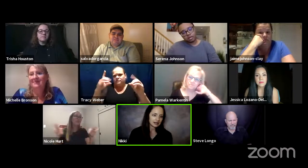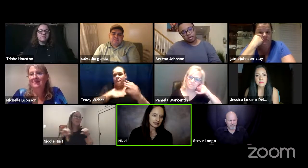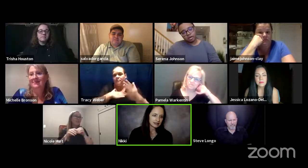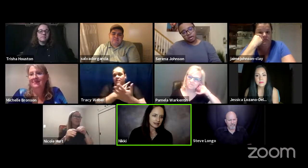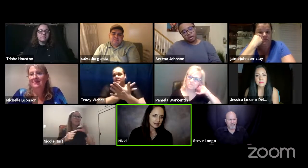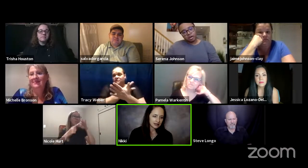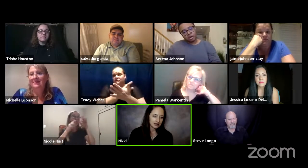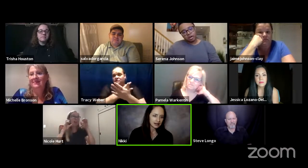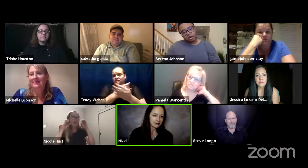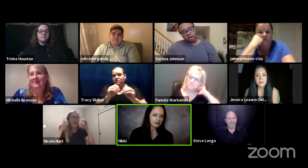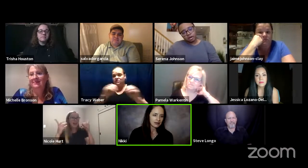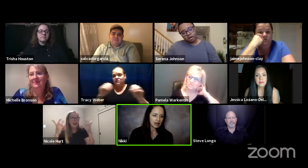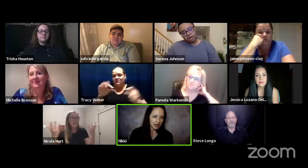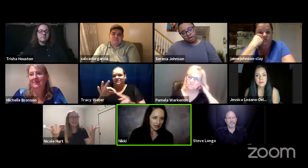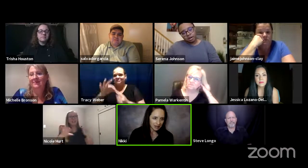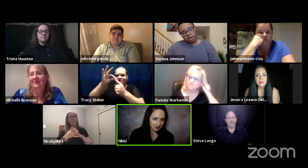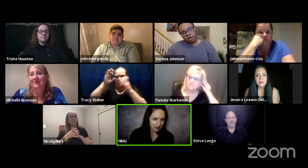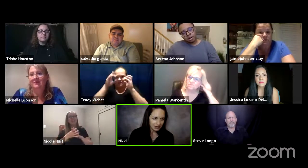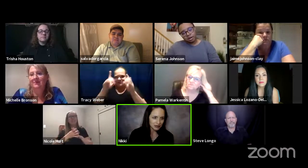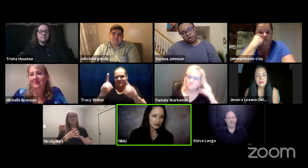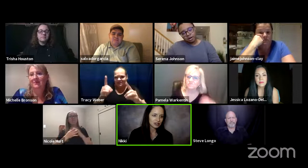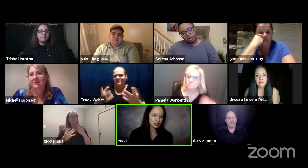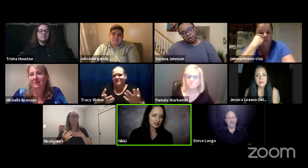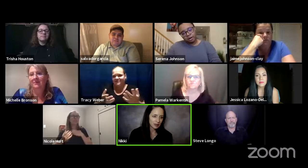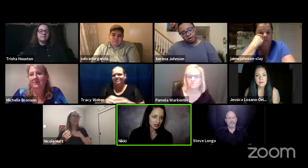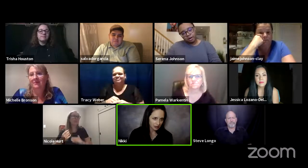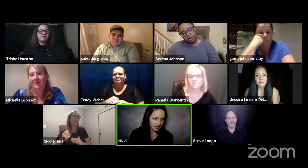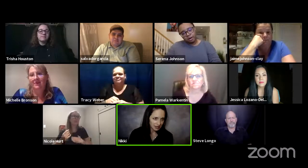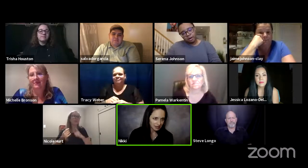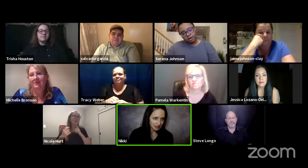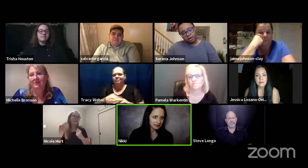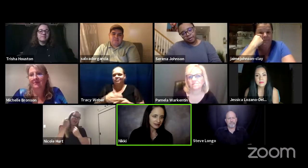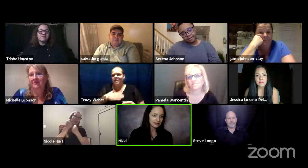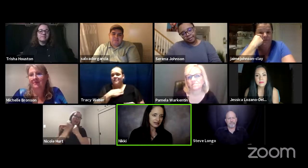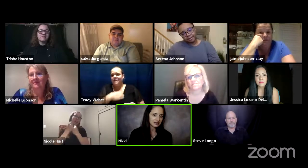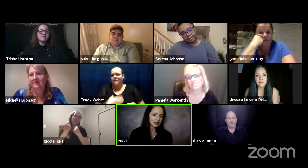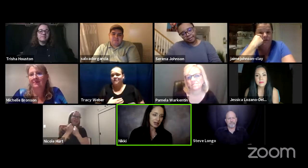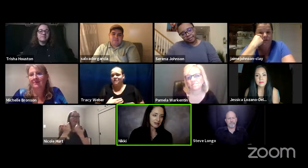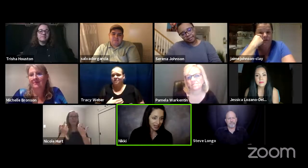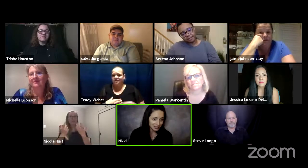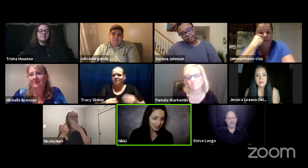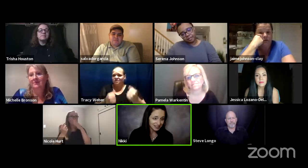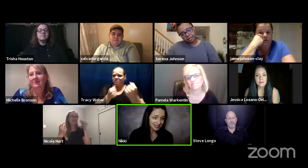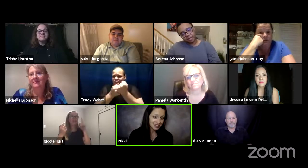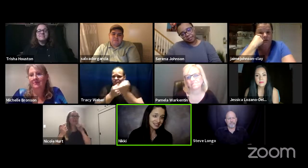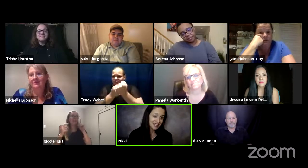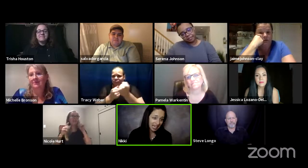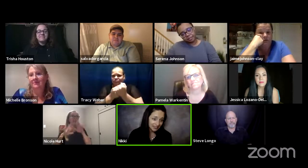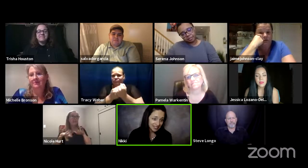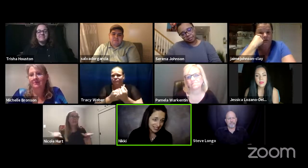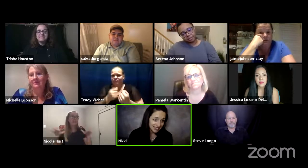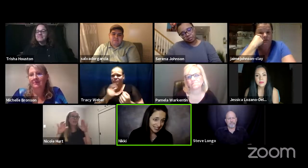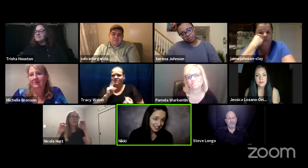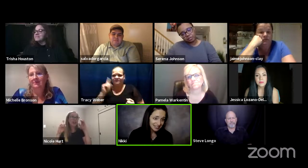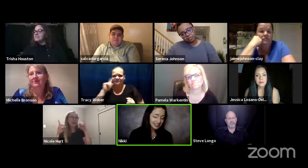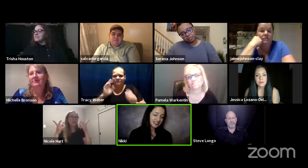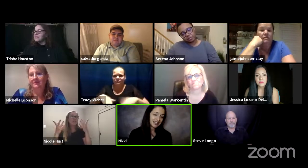And I got my master's degree in special ed, and my passion is advocacy and